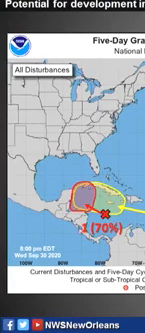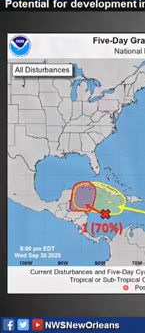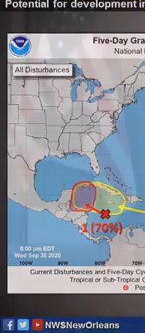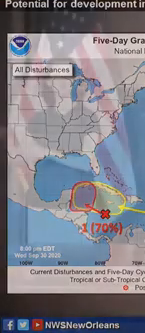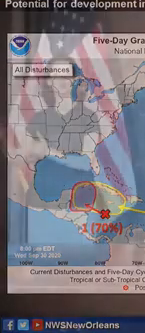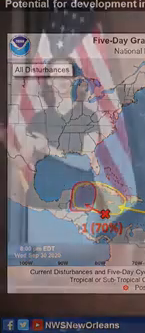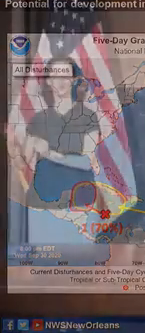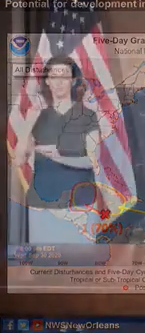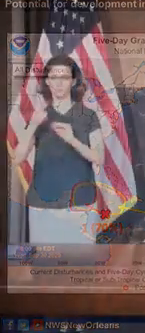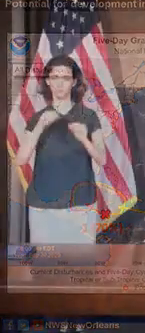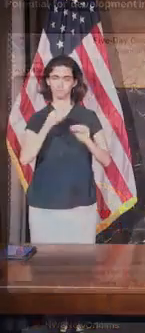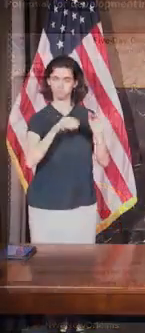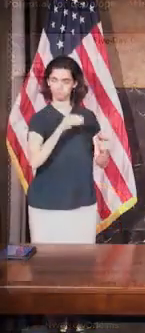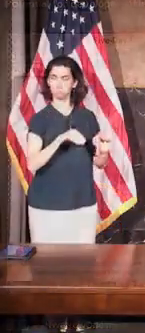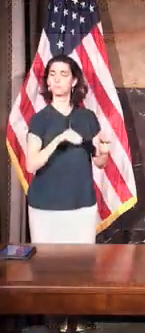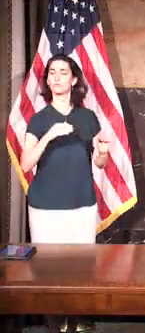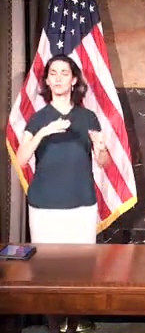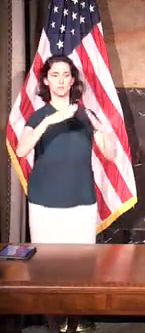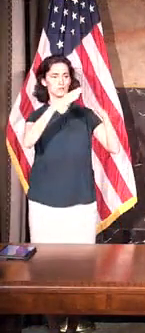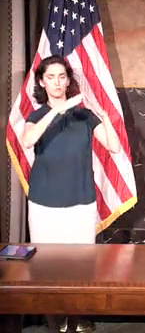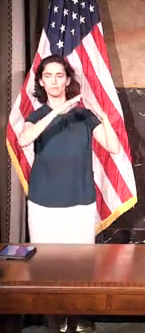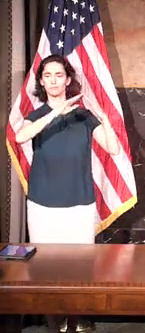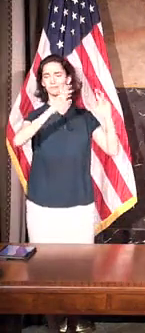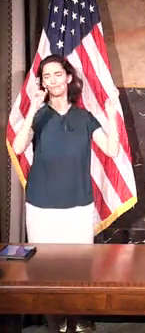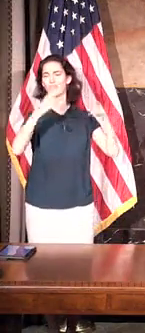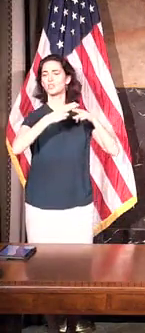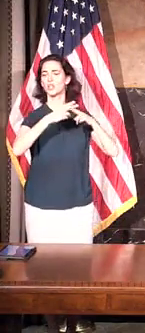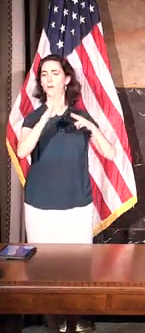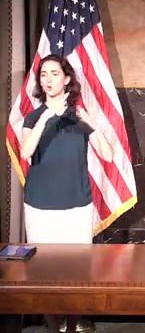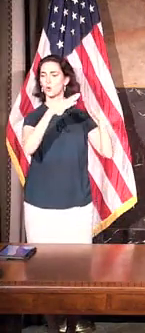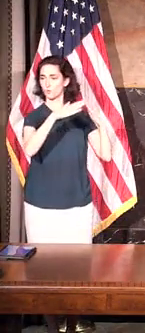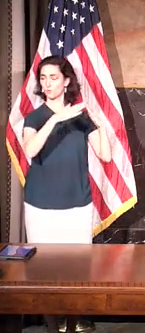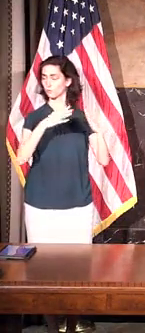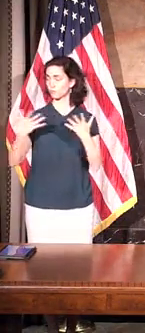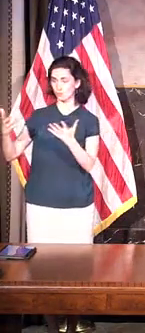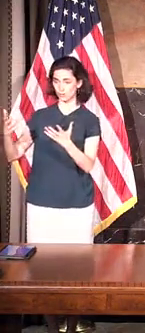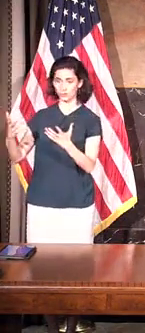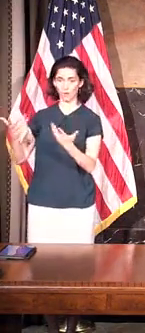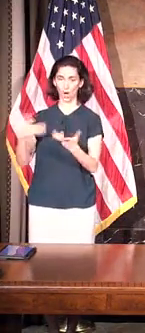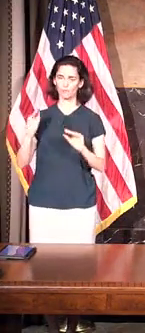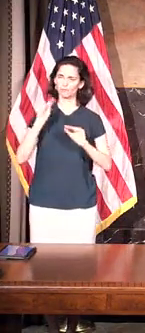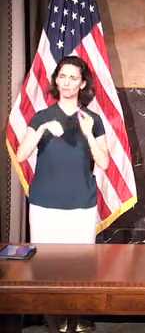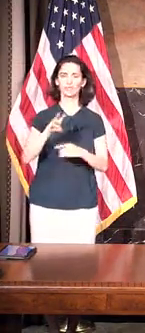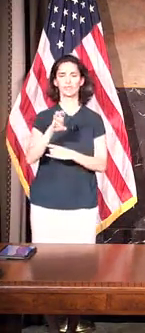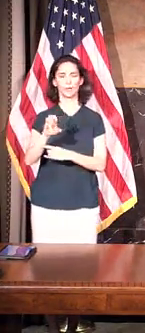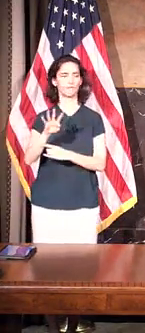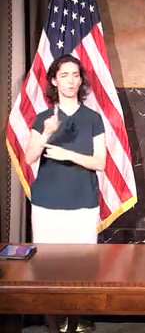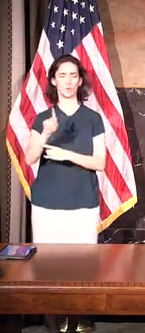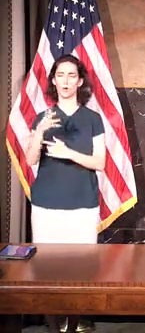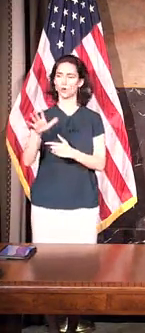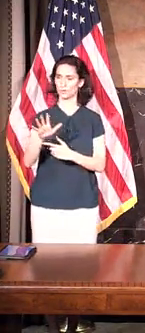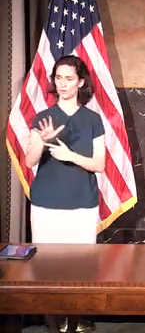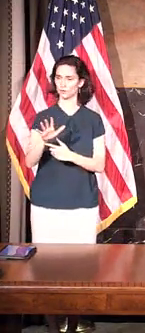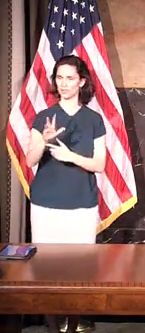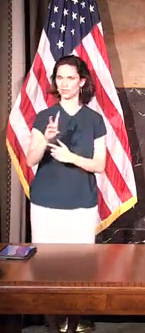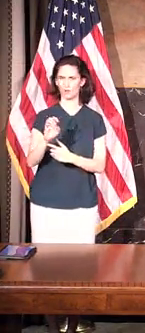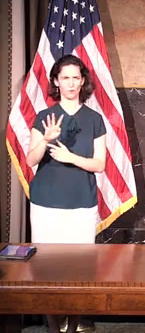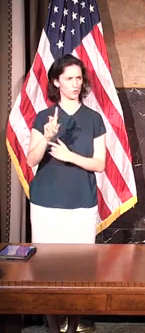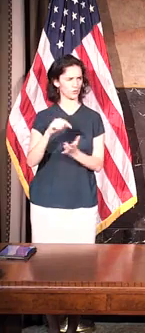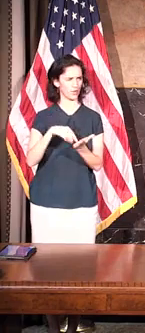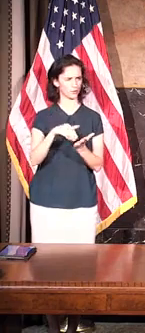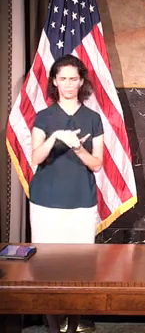6,241 temporary blue roofs. New applications for blue roofs cannot be made because that application